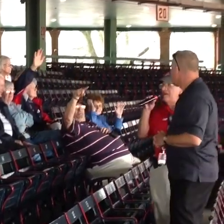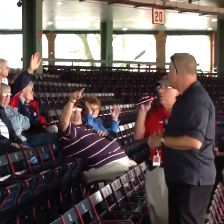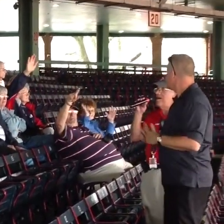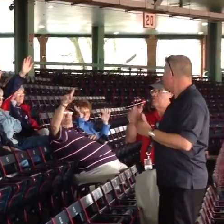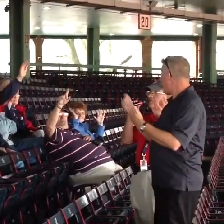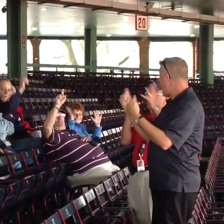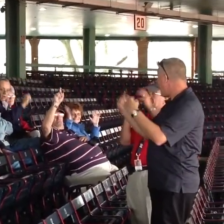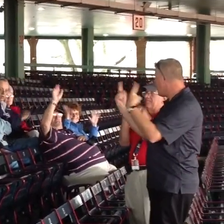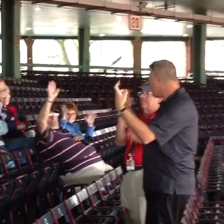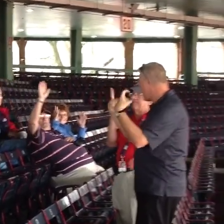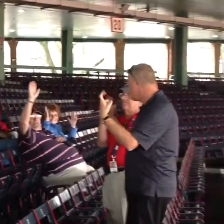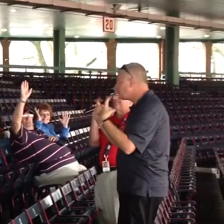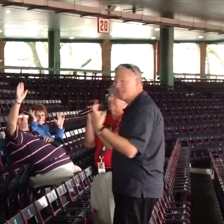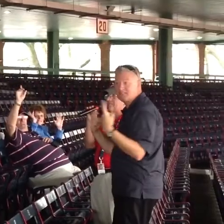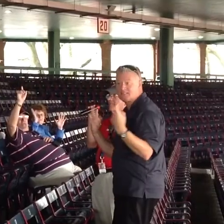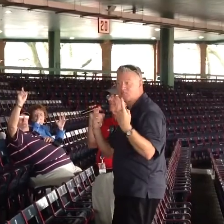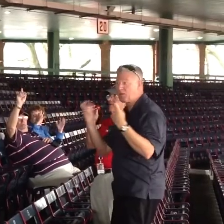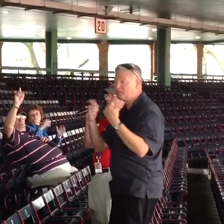Any questions?